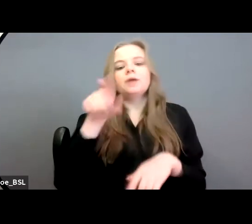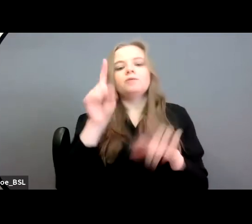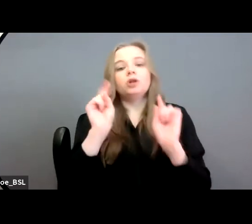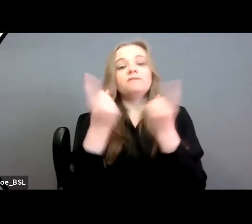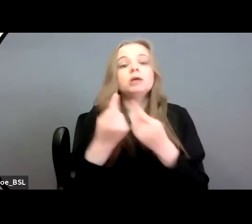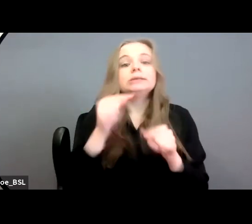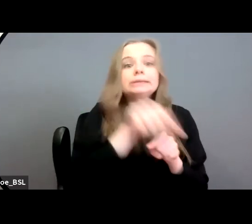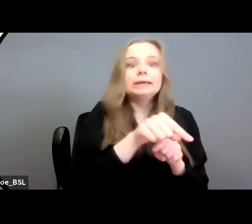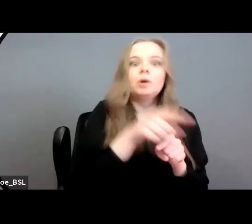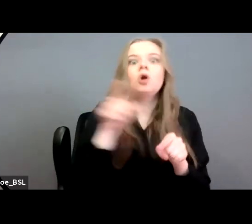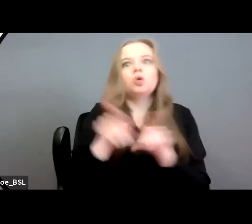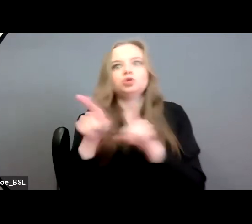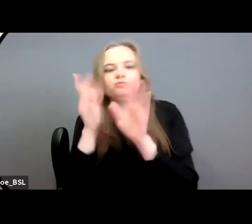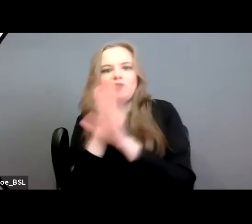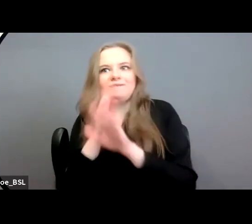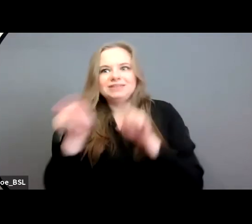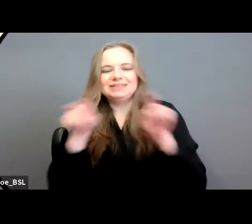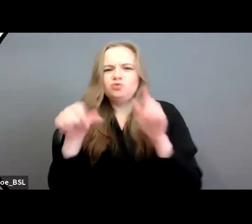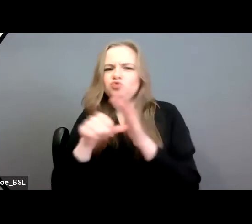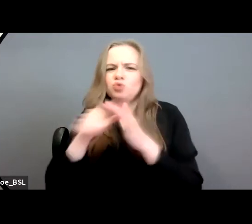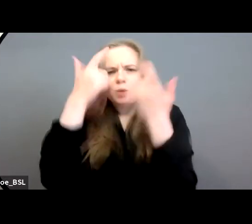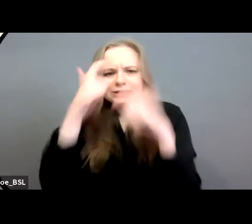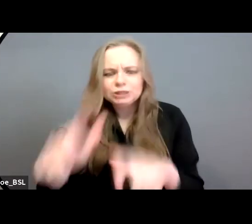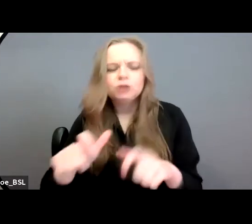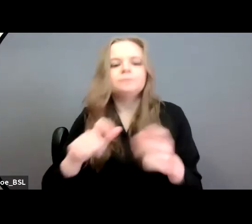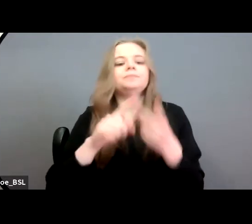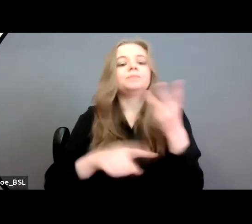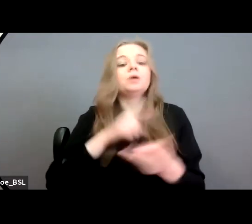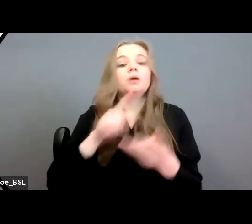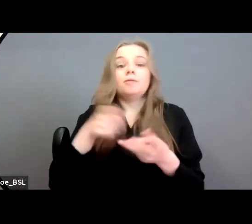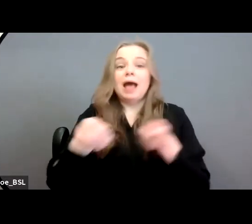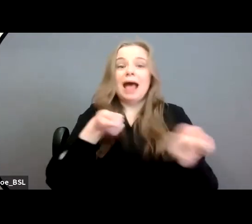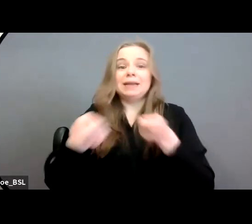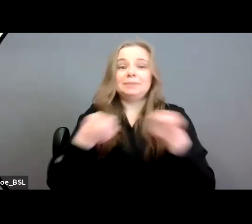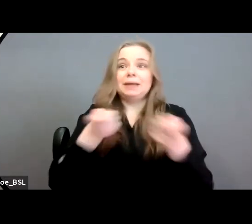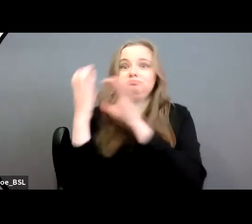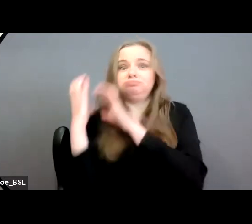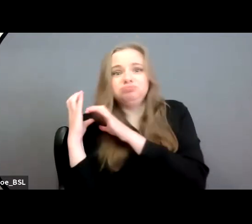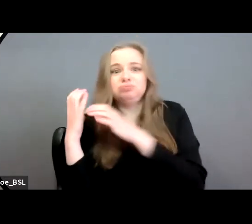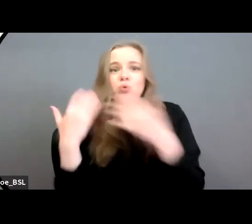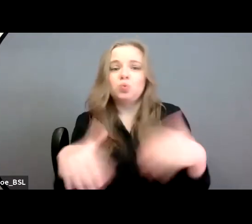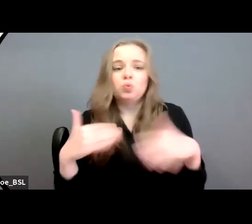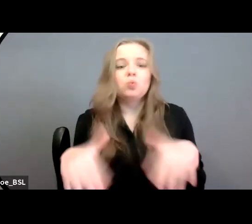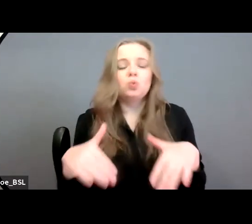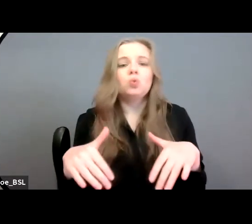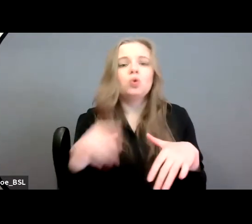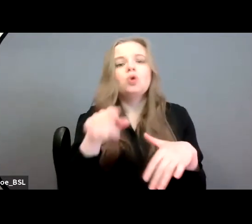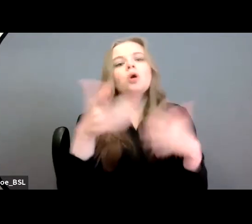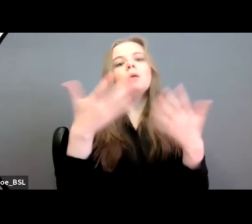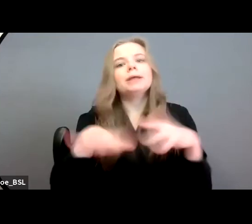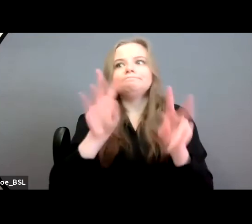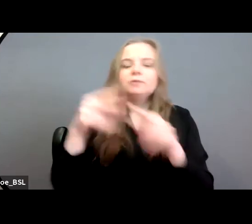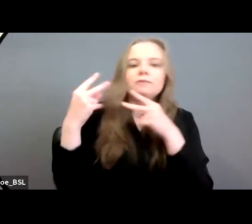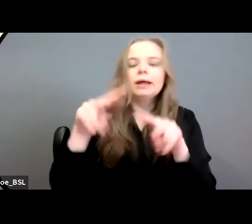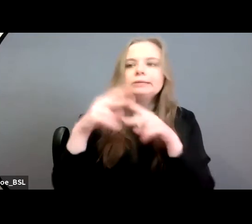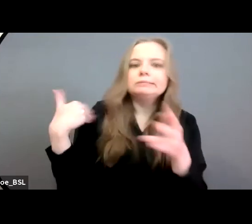themselves, but also the private sector. The administrative burden, which has already been somewhat reflected on during this discussion so